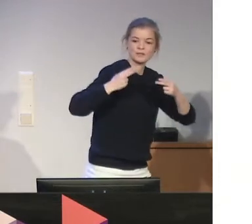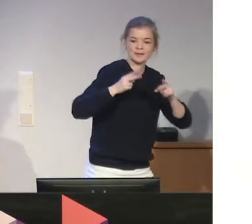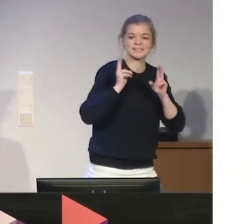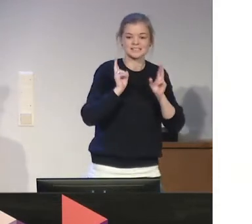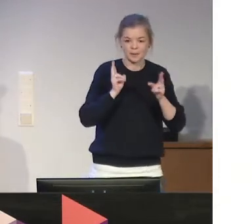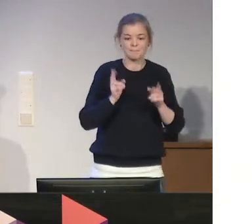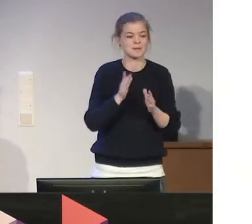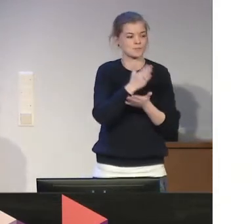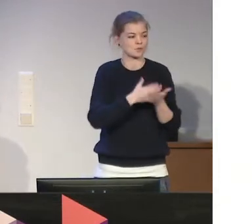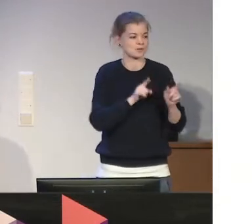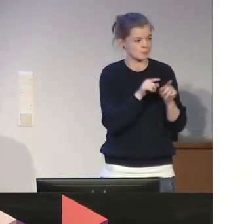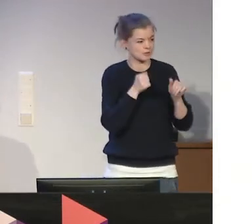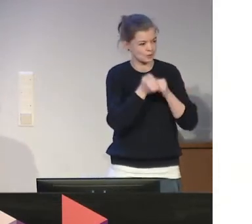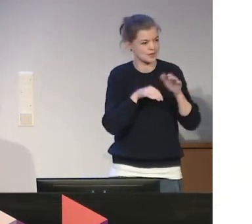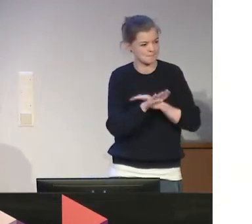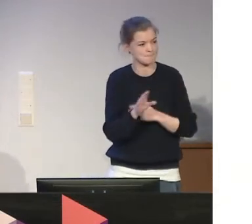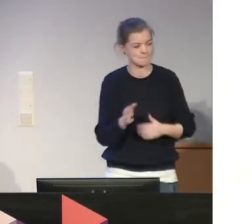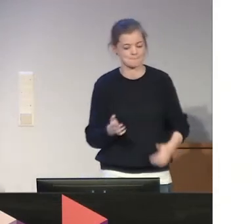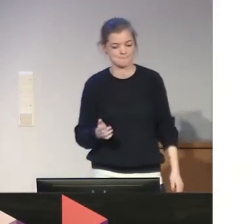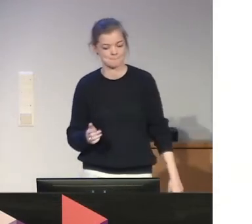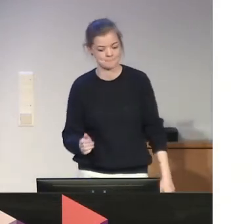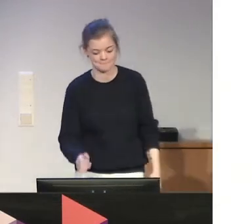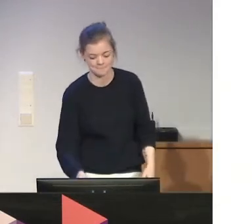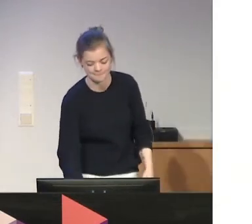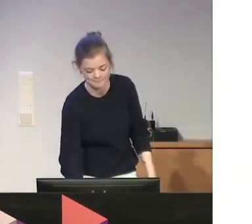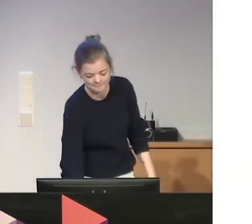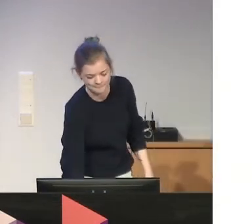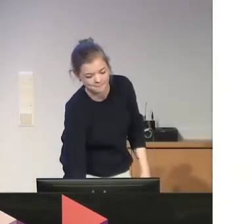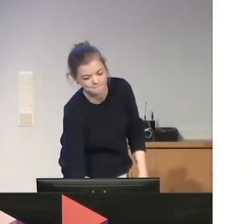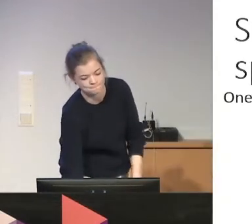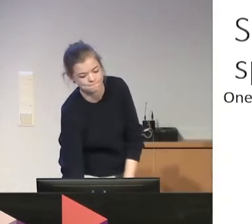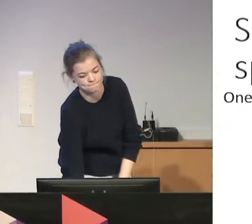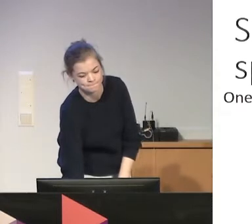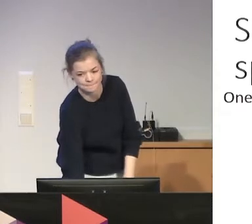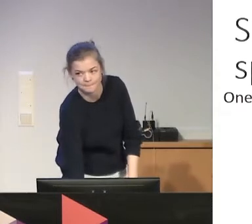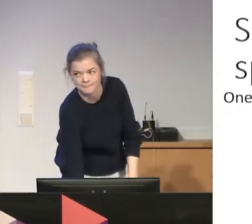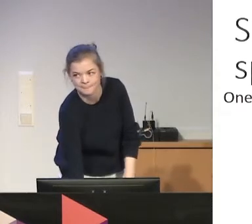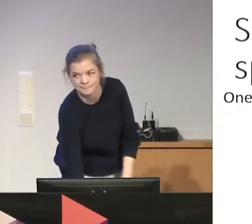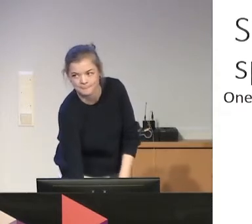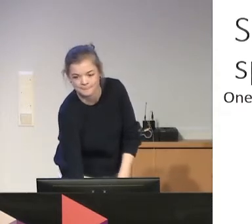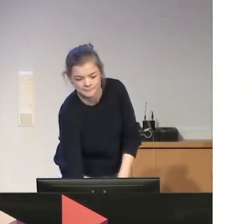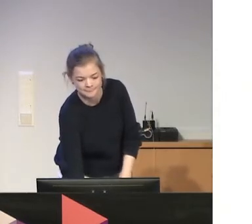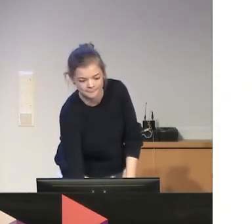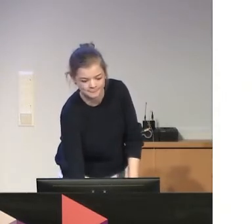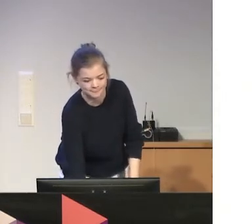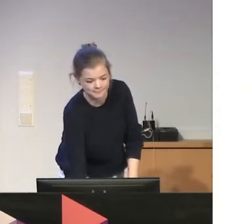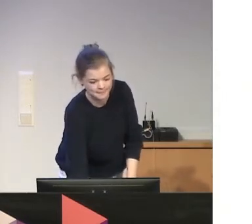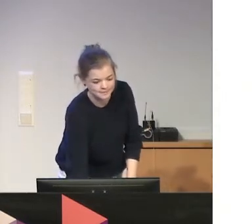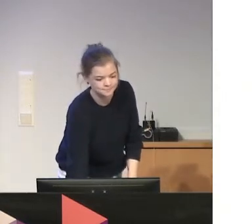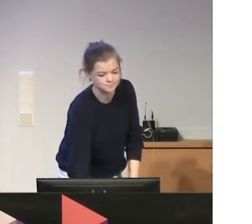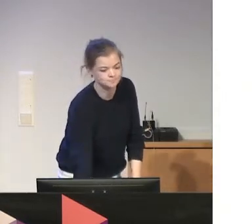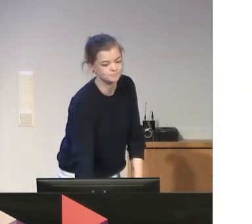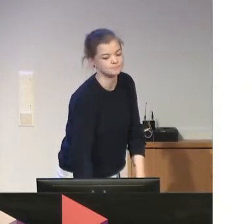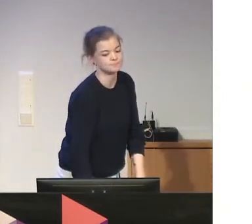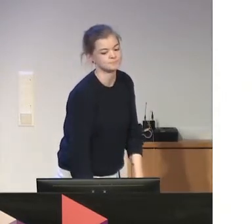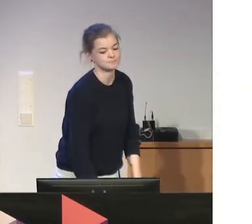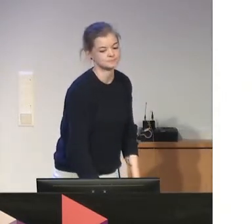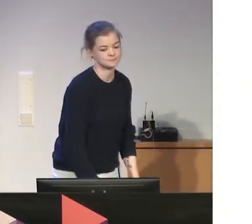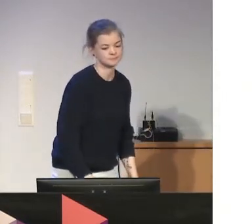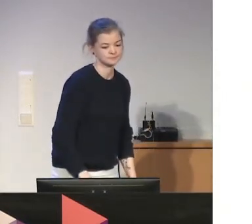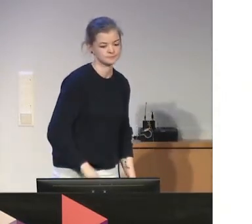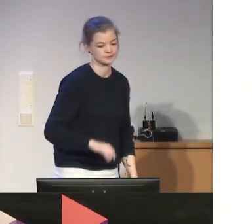blanket that he found in the room, and he was actually playing it, showing me that it's like when I'm lying in bed with my father.